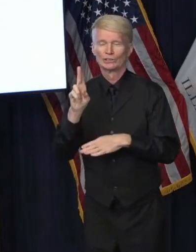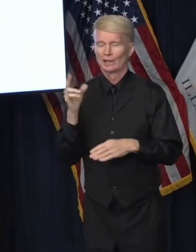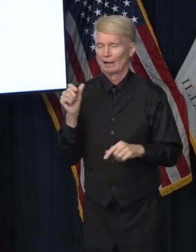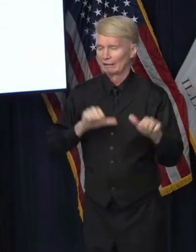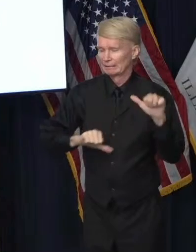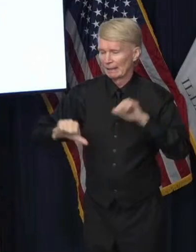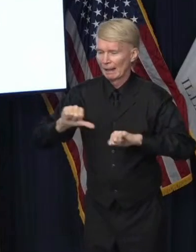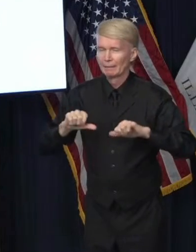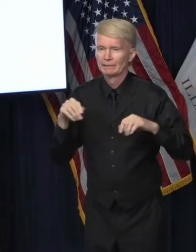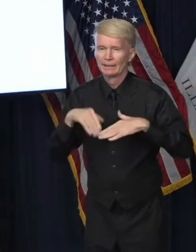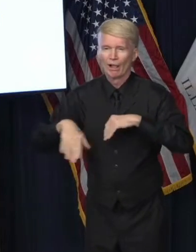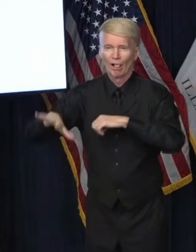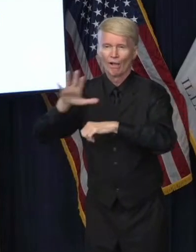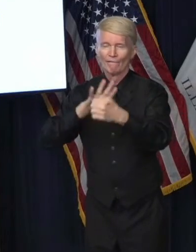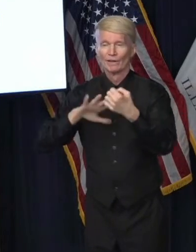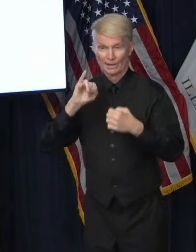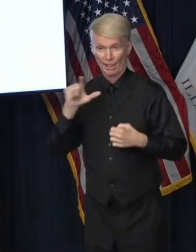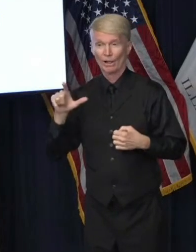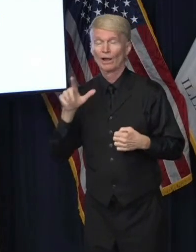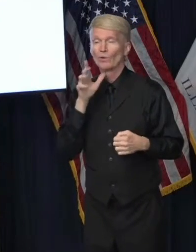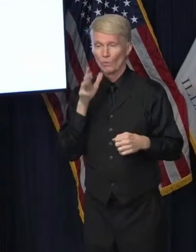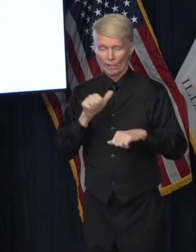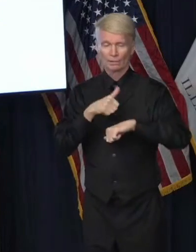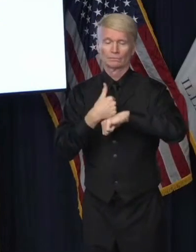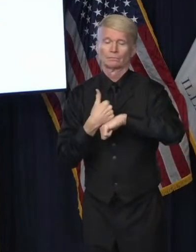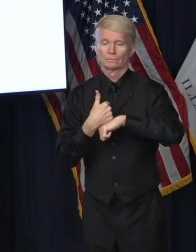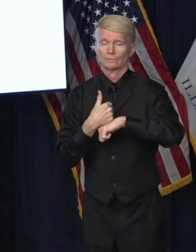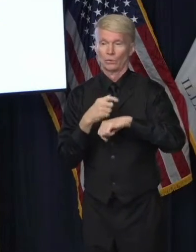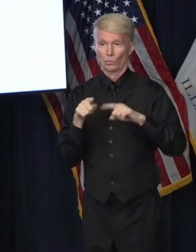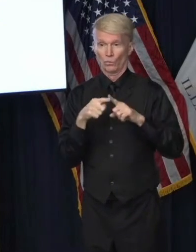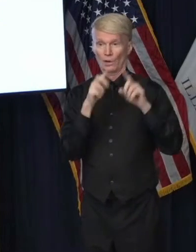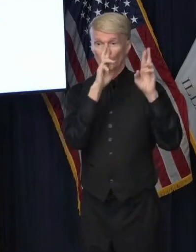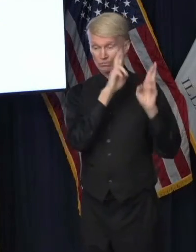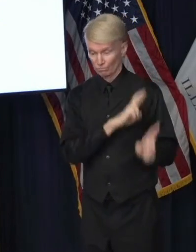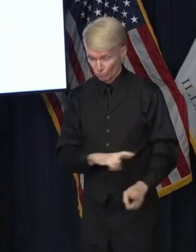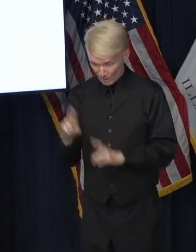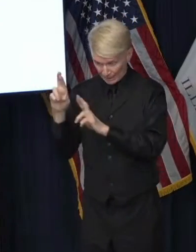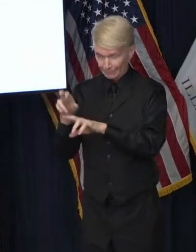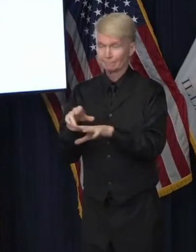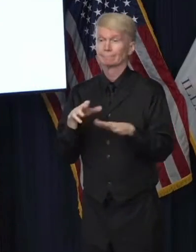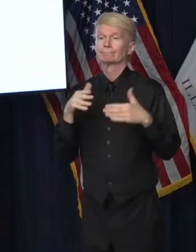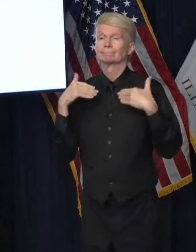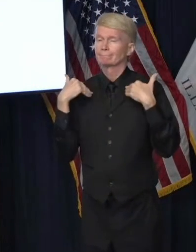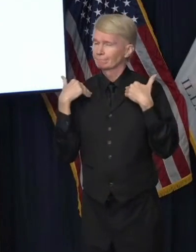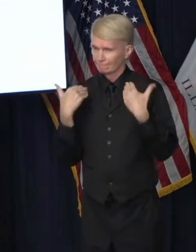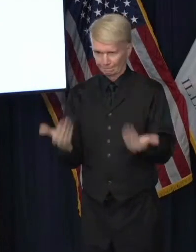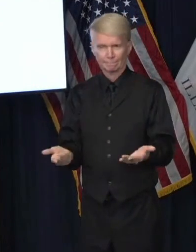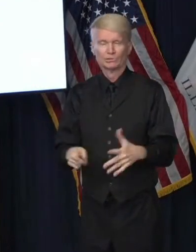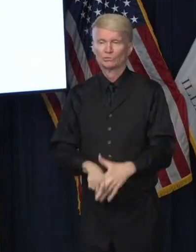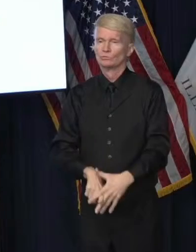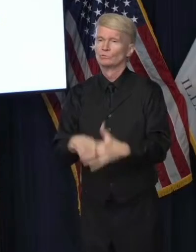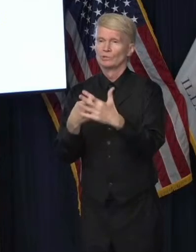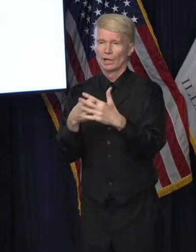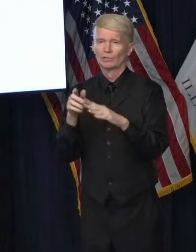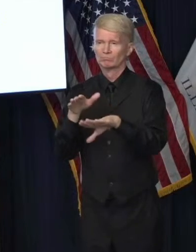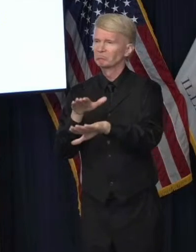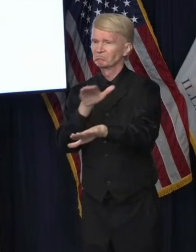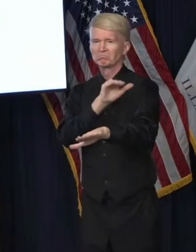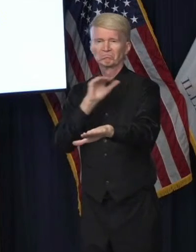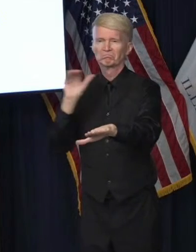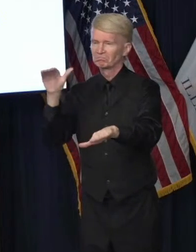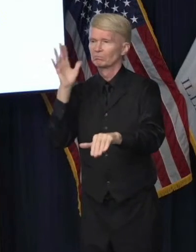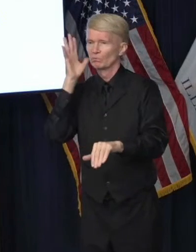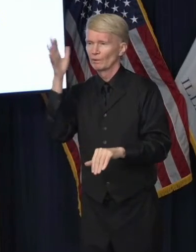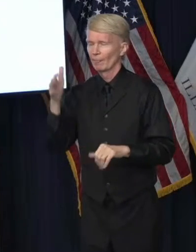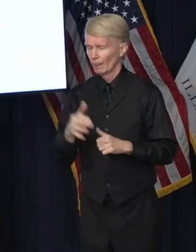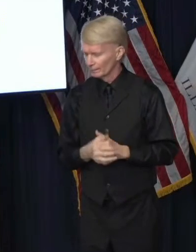where we can roll it out. And, you know, we'll as soon as that is available, we're going to make sure to roll it out, and you'll know all about it. A